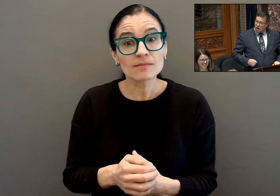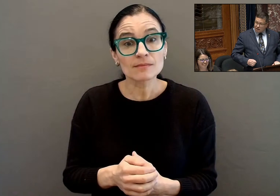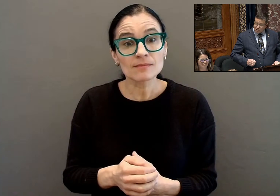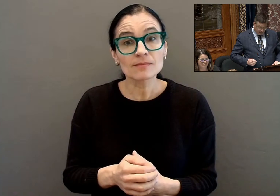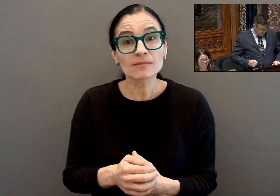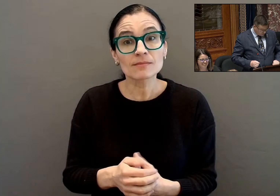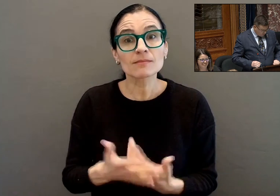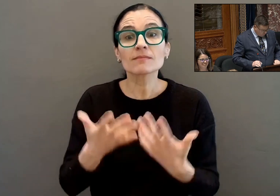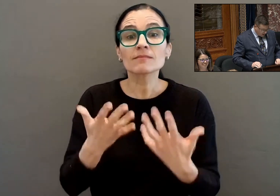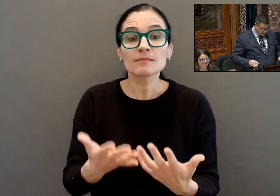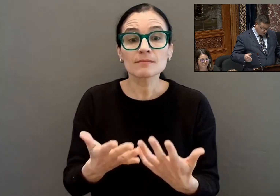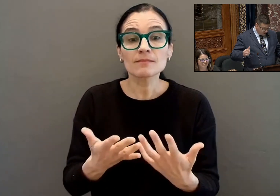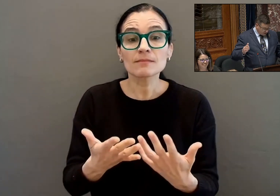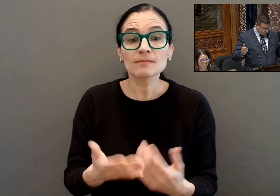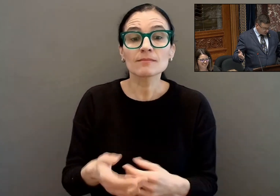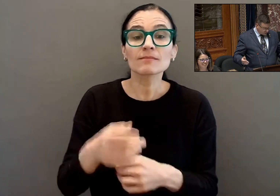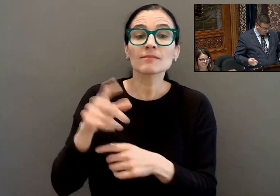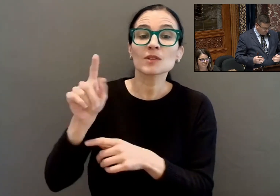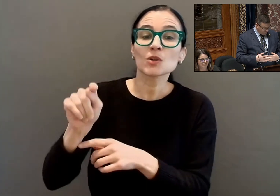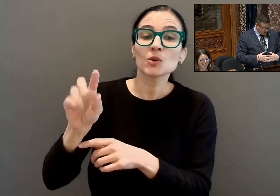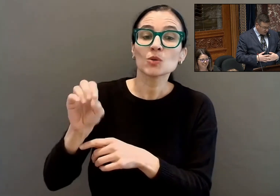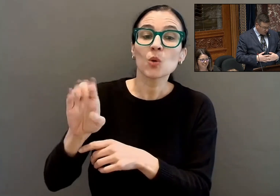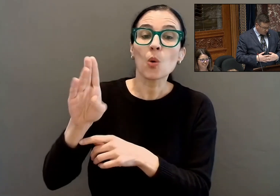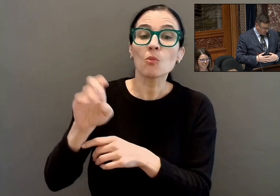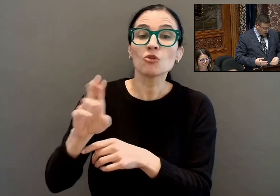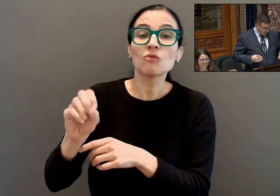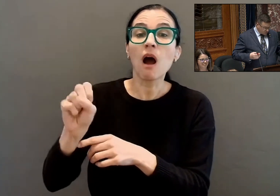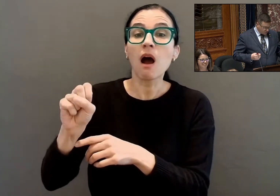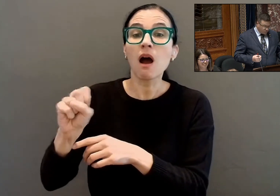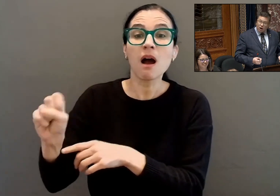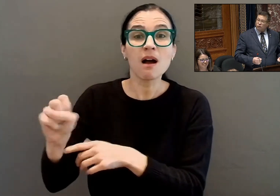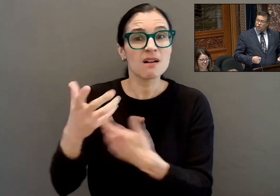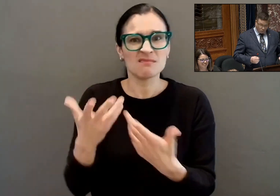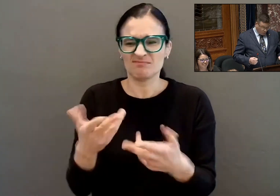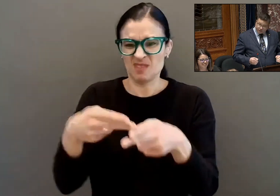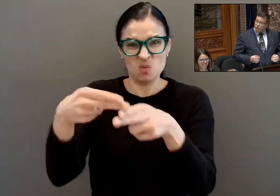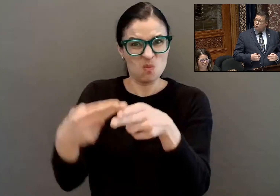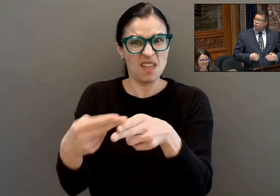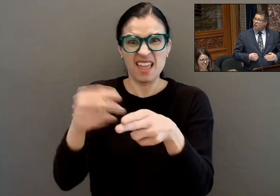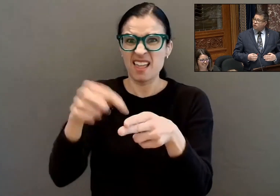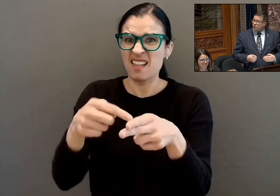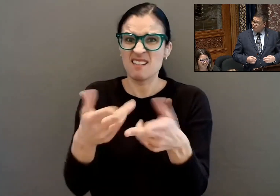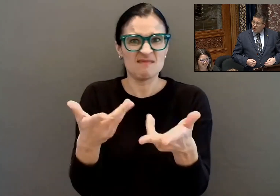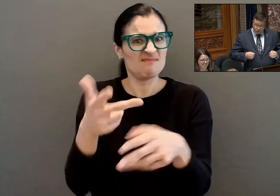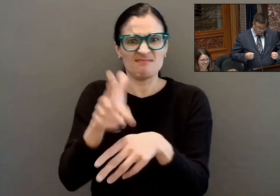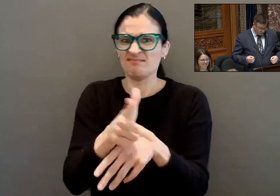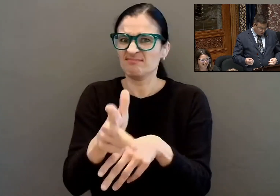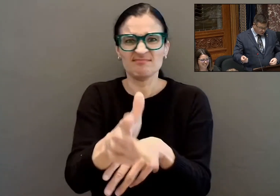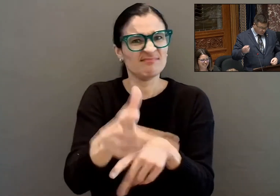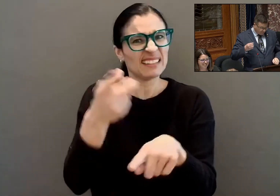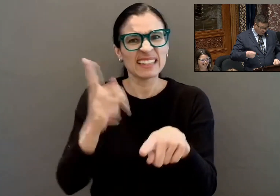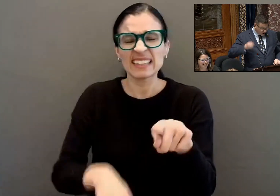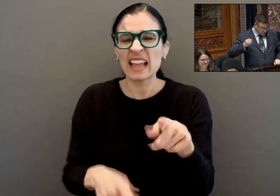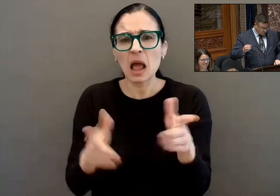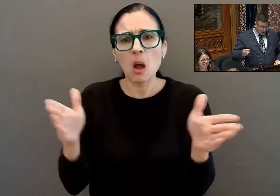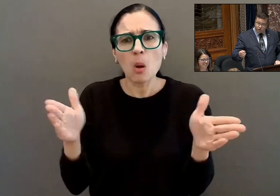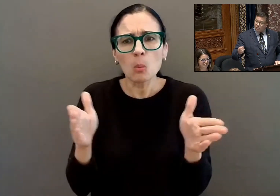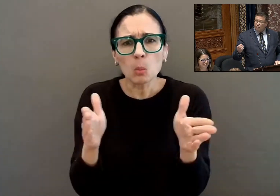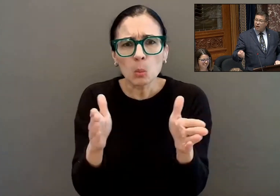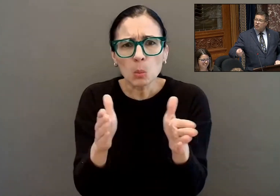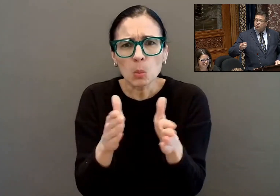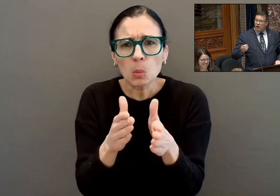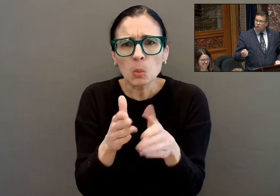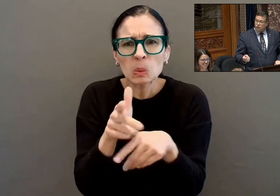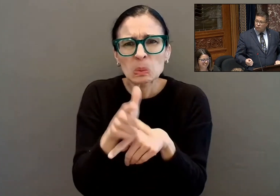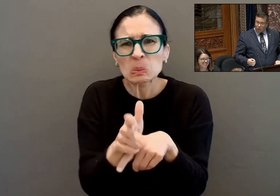over rust carries no weight, Mr. Premier. Too narrow, too old, and too much traffic, too much traffic, too much